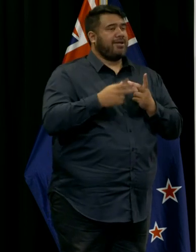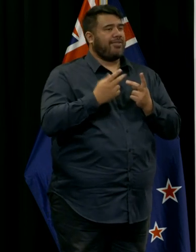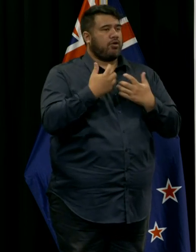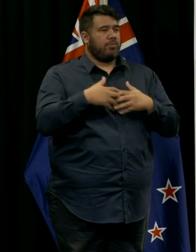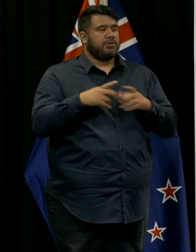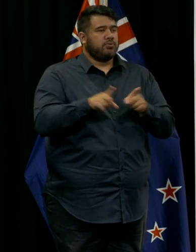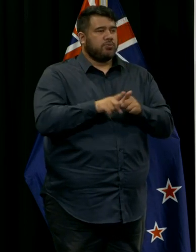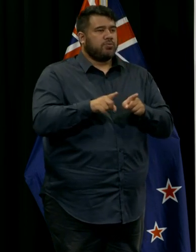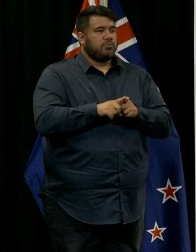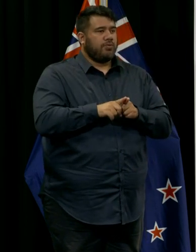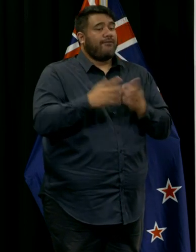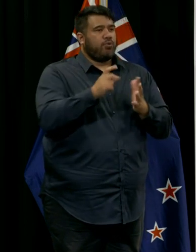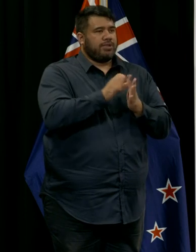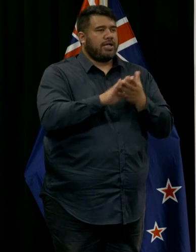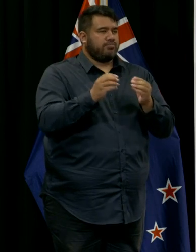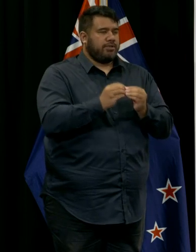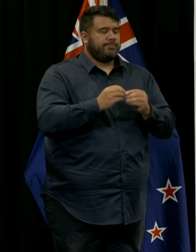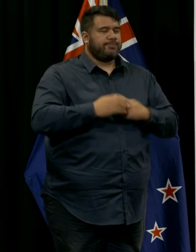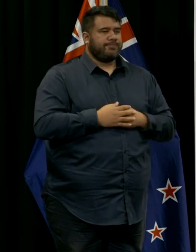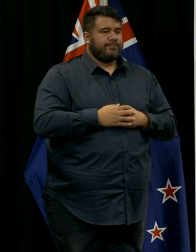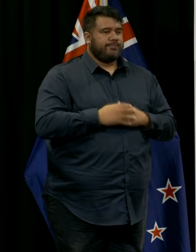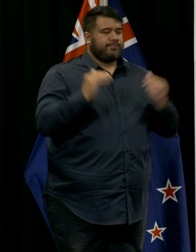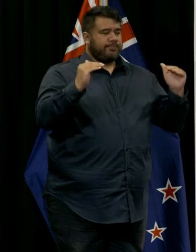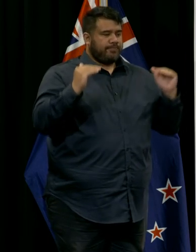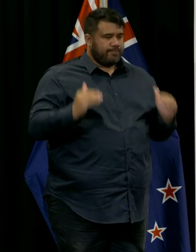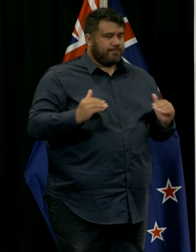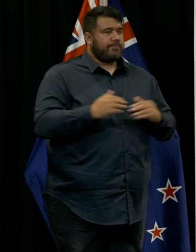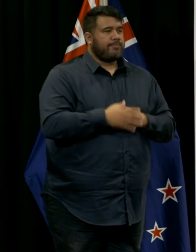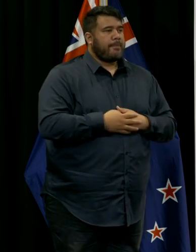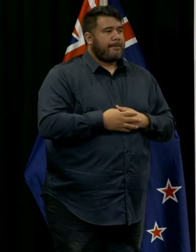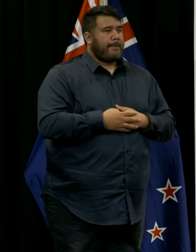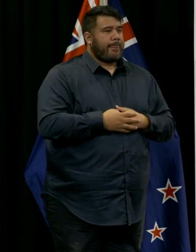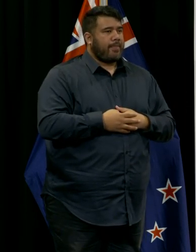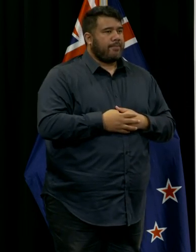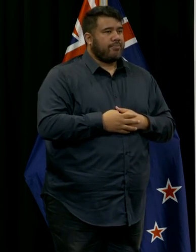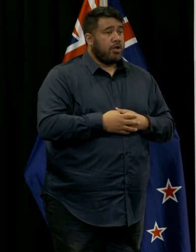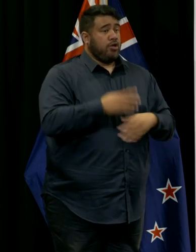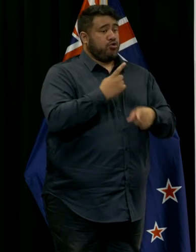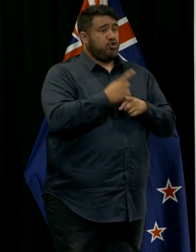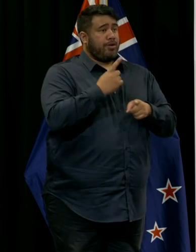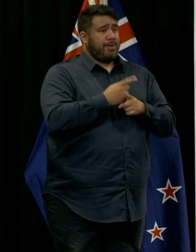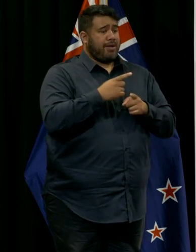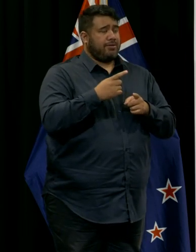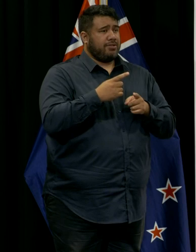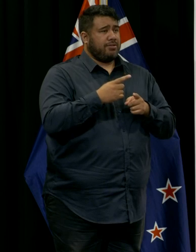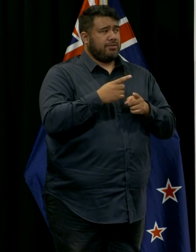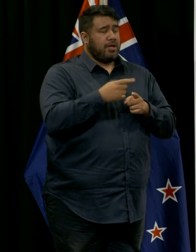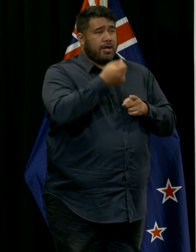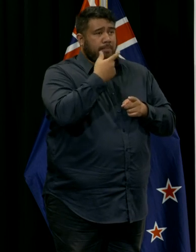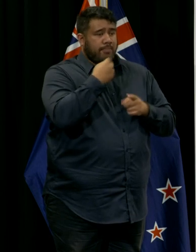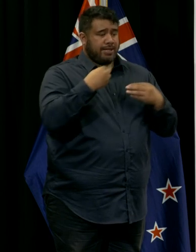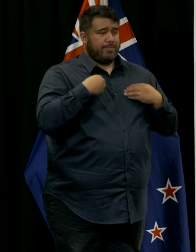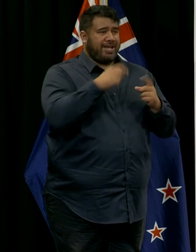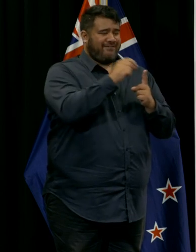boards. I also want to just announce on behalf of Pharmac a change to the pharmaceutical